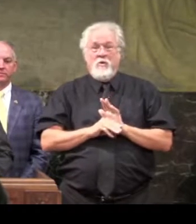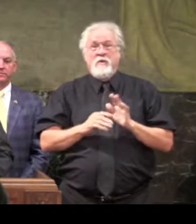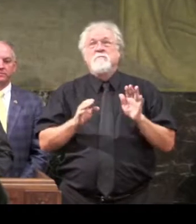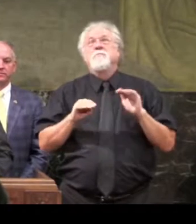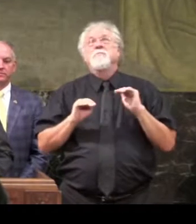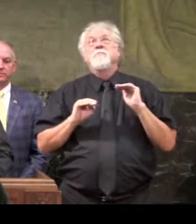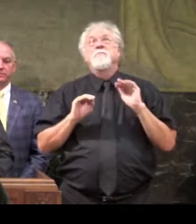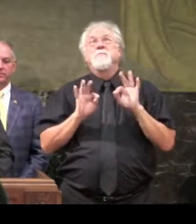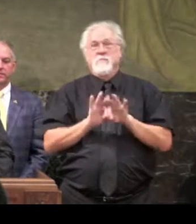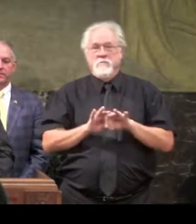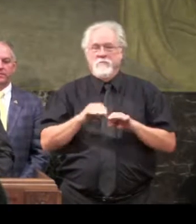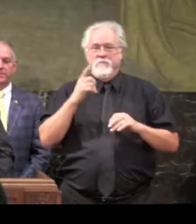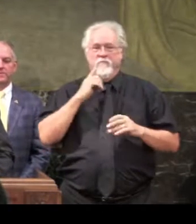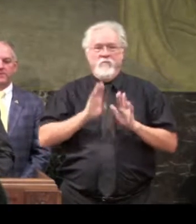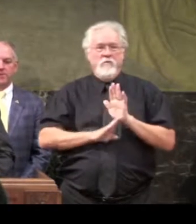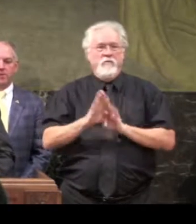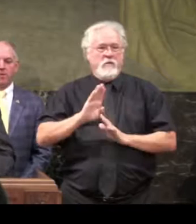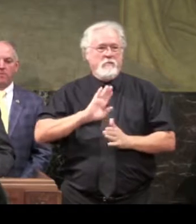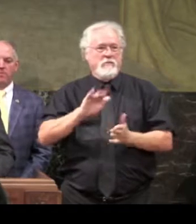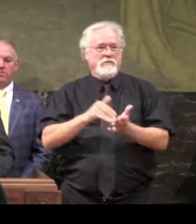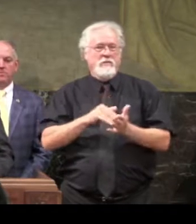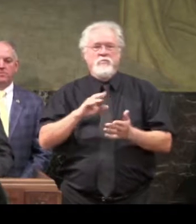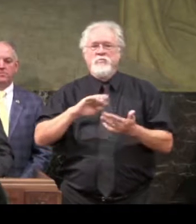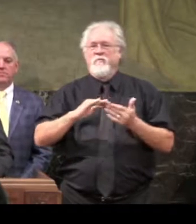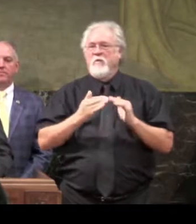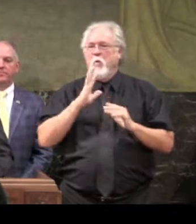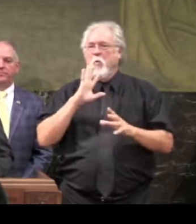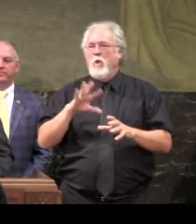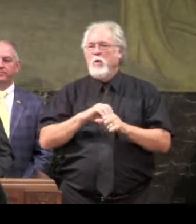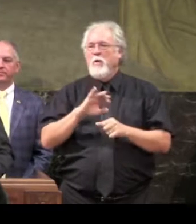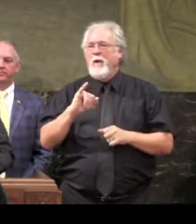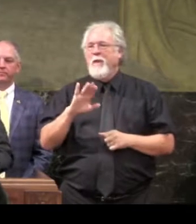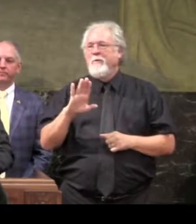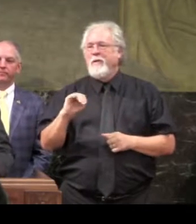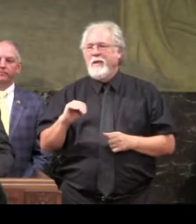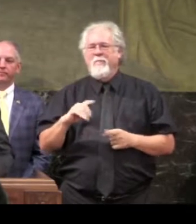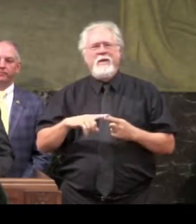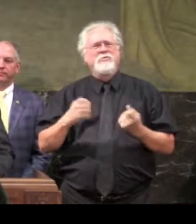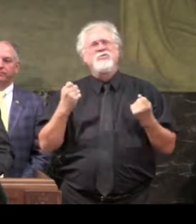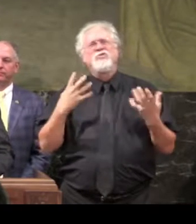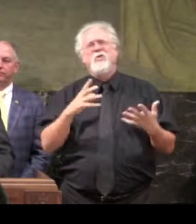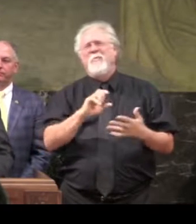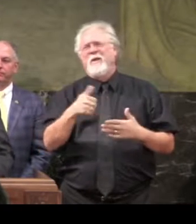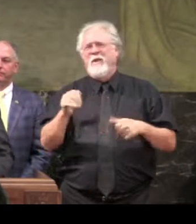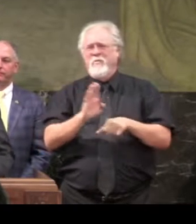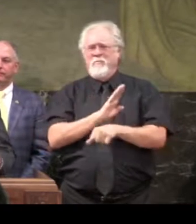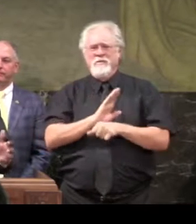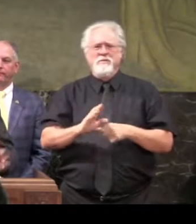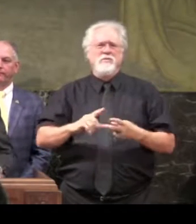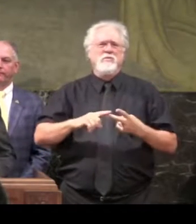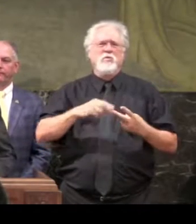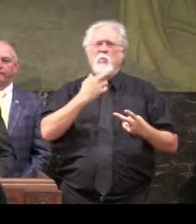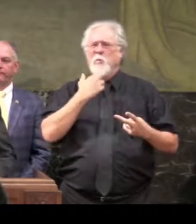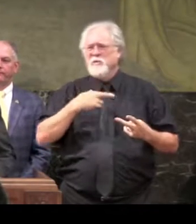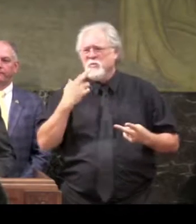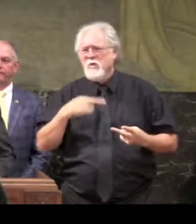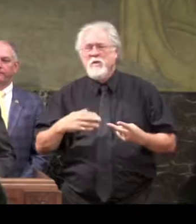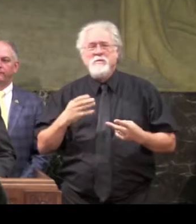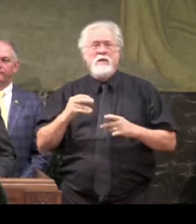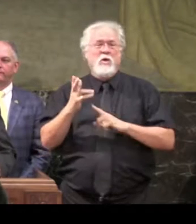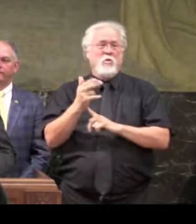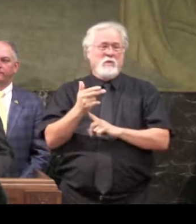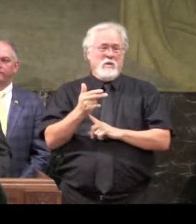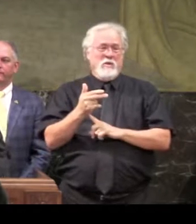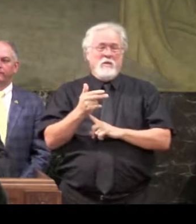essential for the development of the Central Village. That will include IBM and so many other businesses, restaurants, and possible